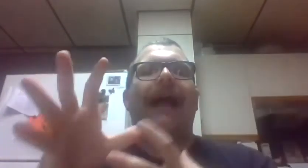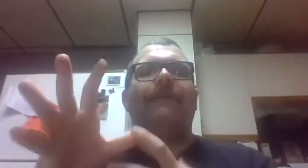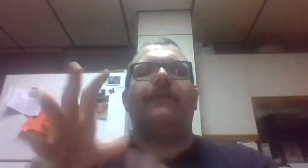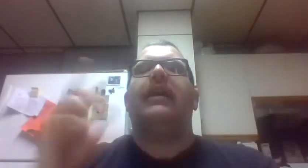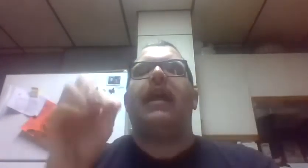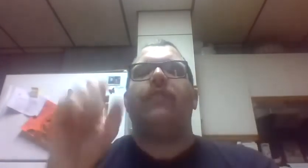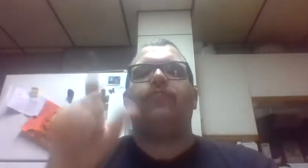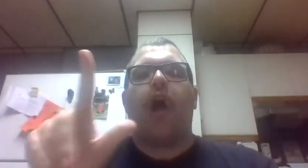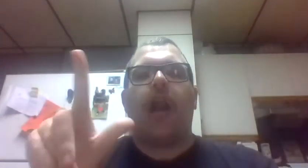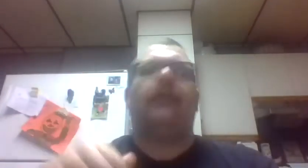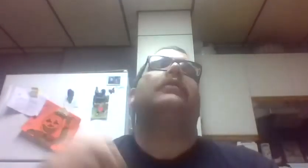laugh and roll.